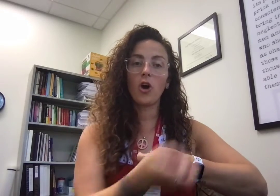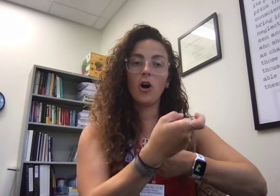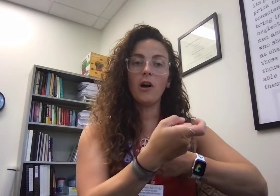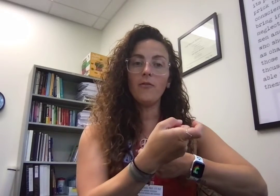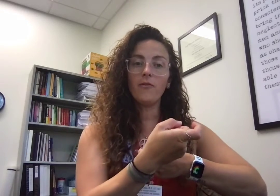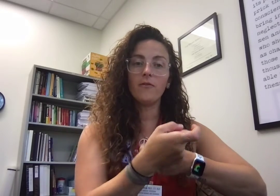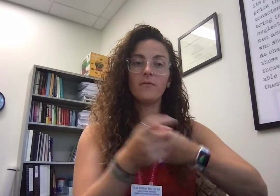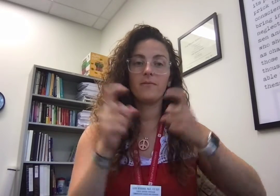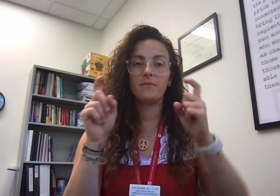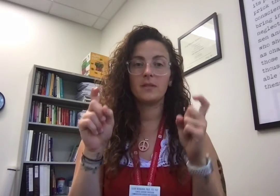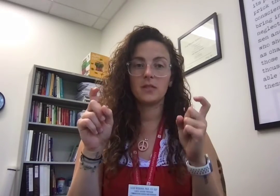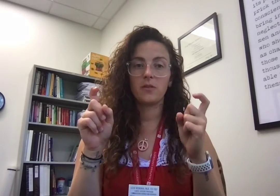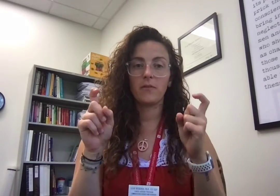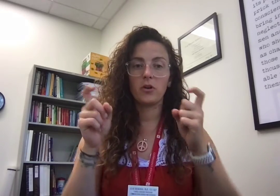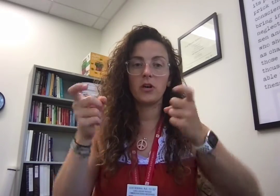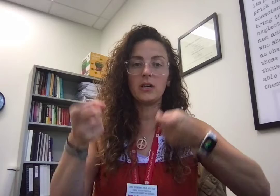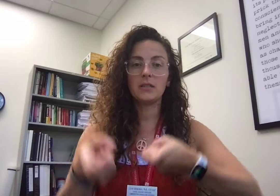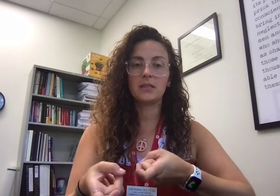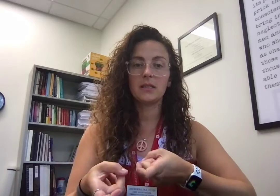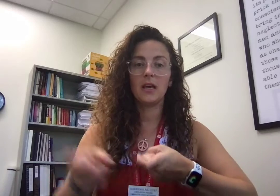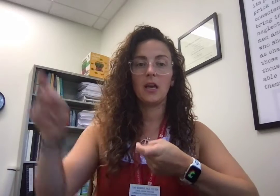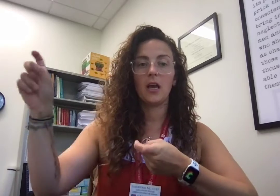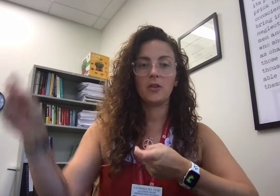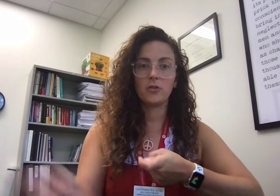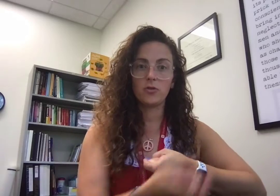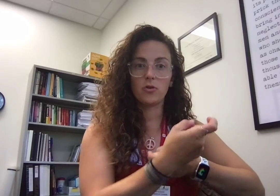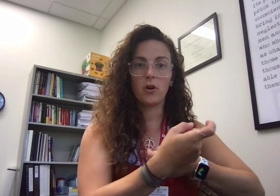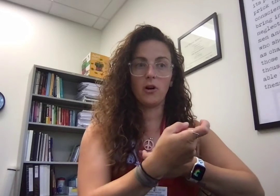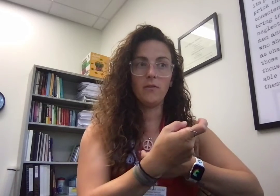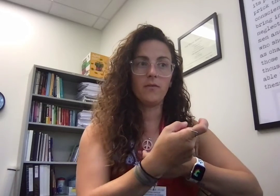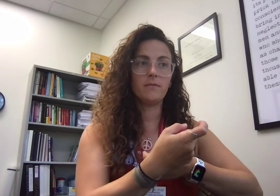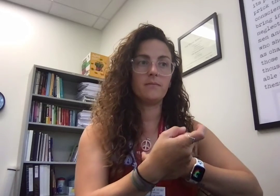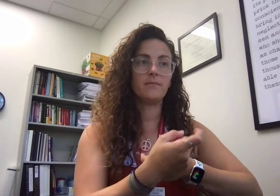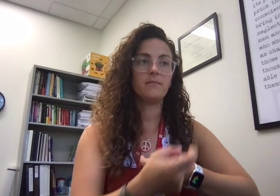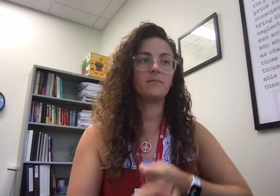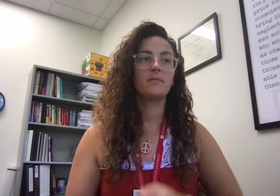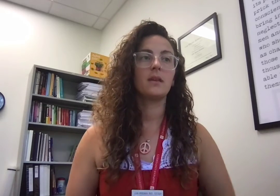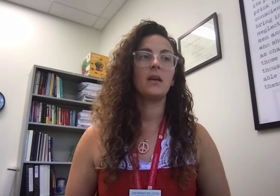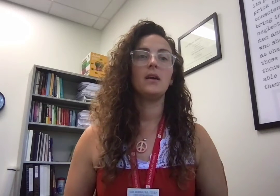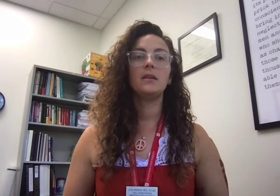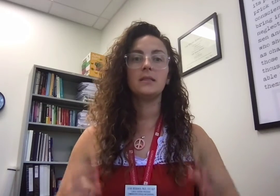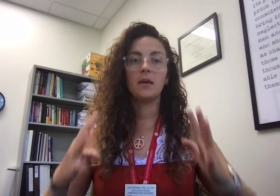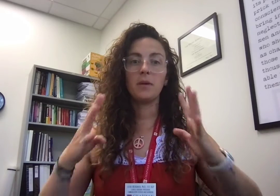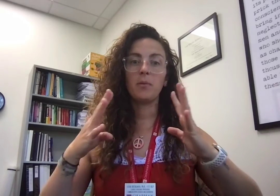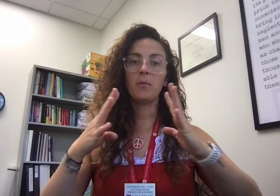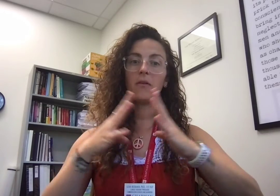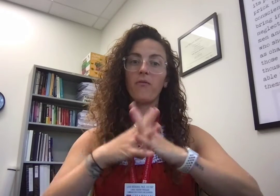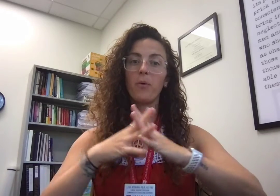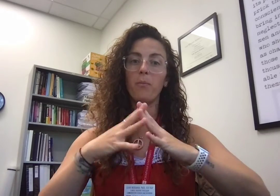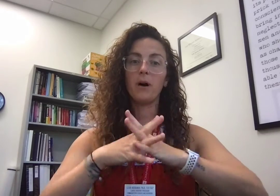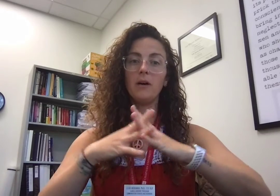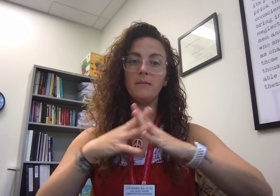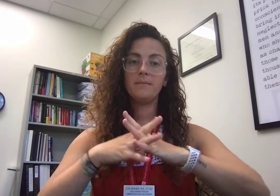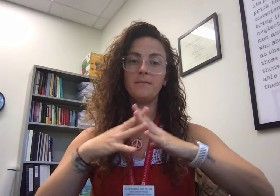golf, so have your hooks. You can do golf. Some people play football.